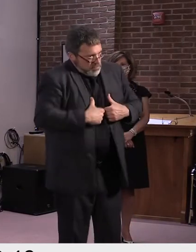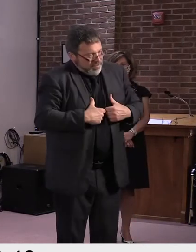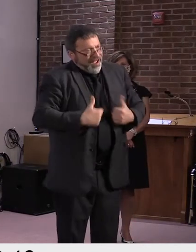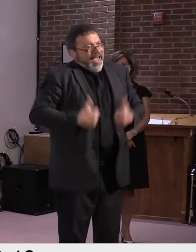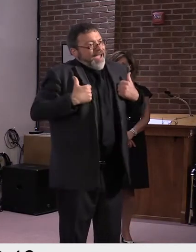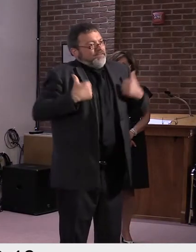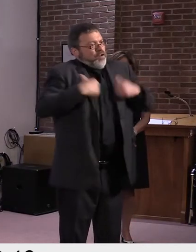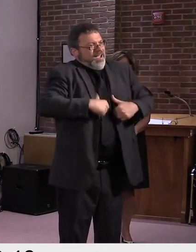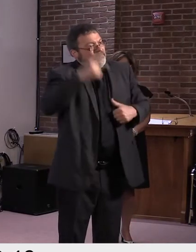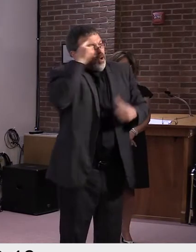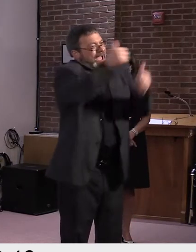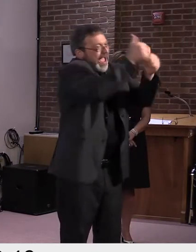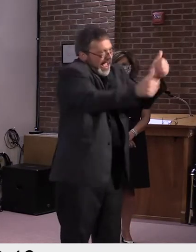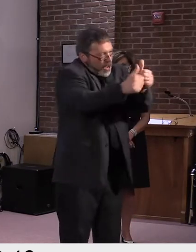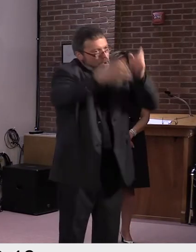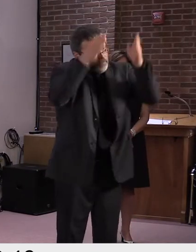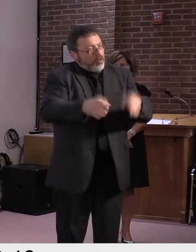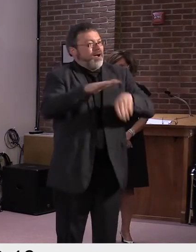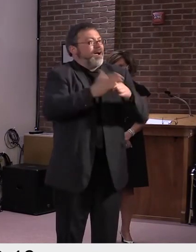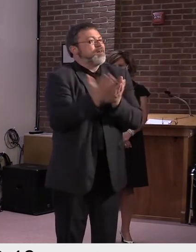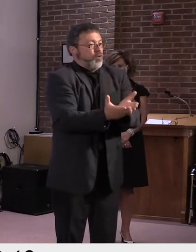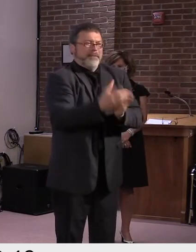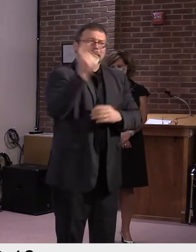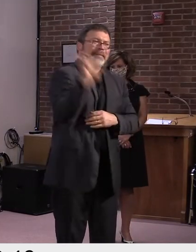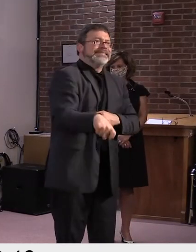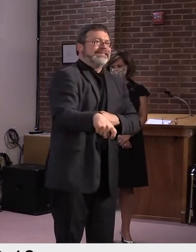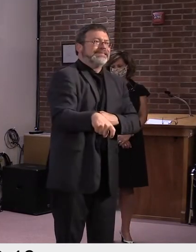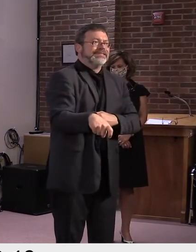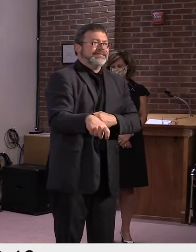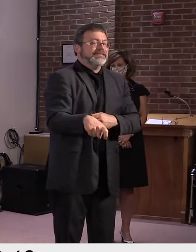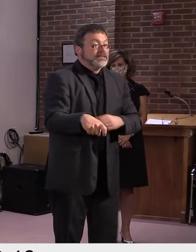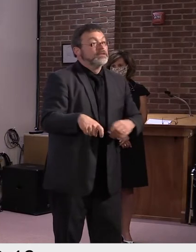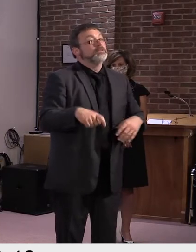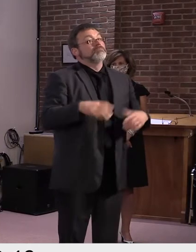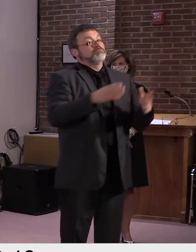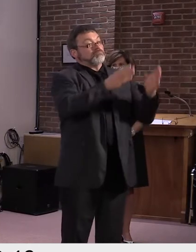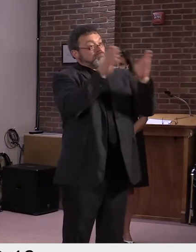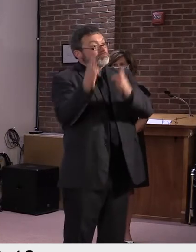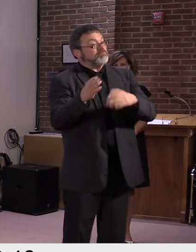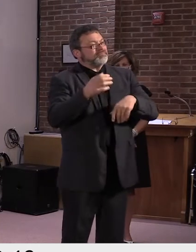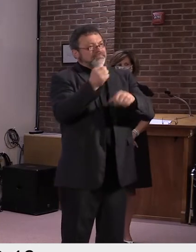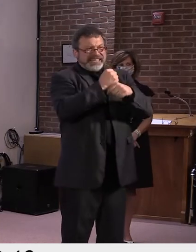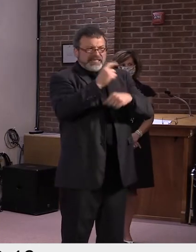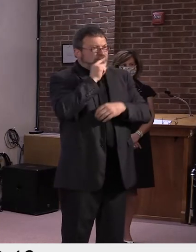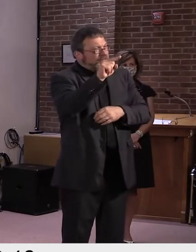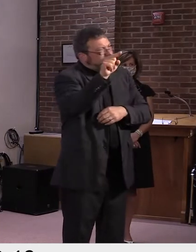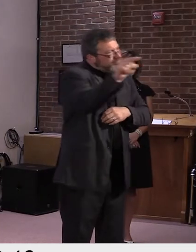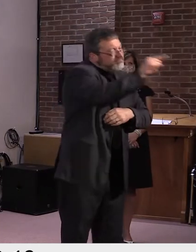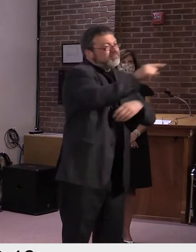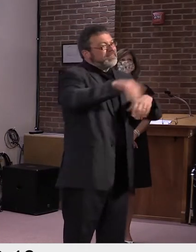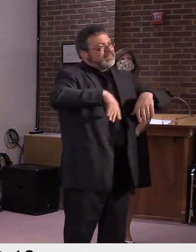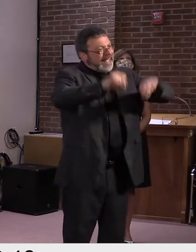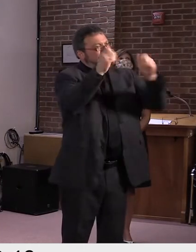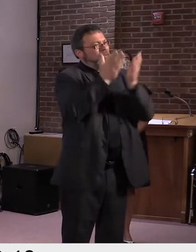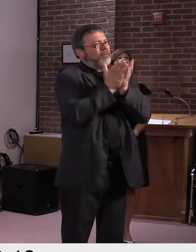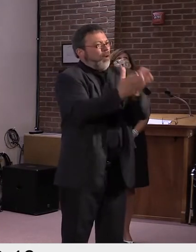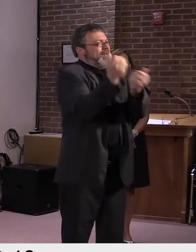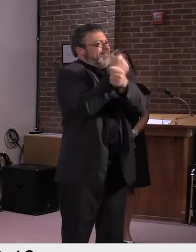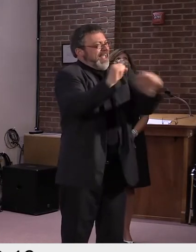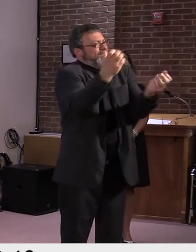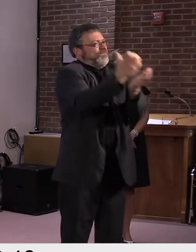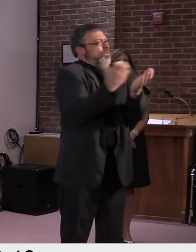that you're following the rules of the road. Take a boater safety class. They're required for anyone born after